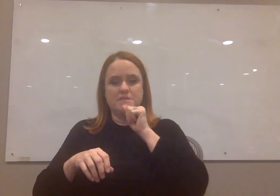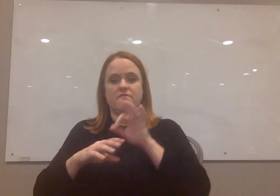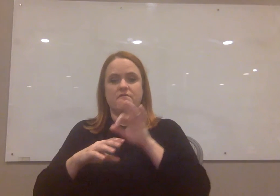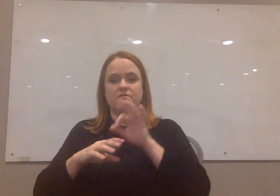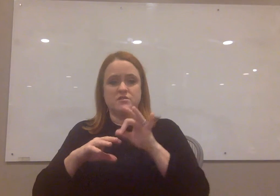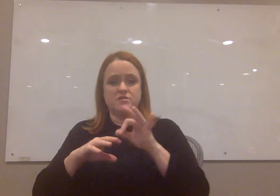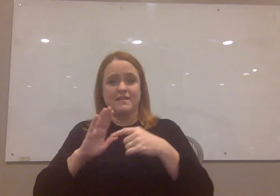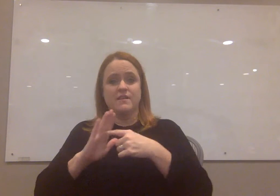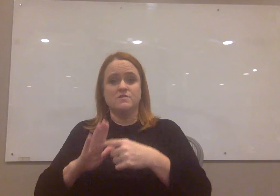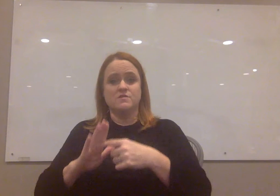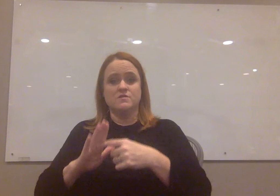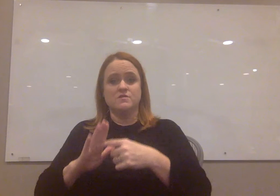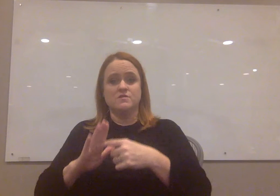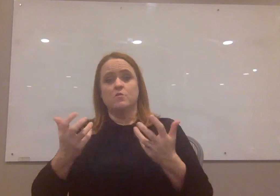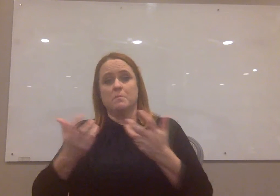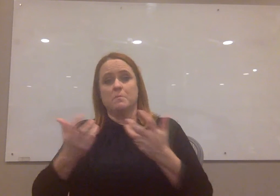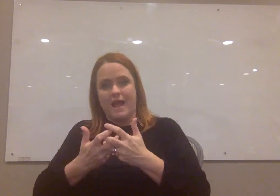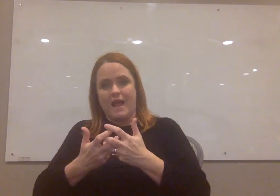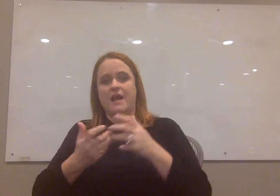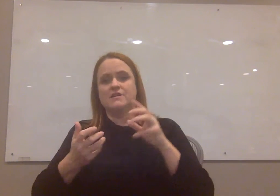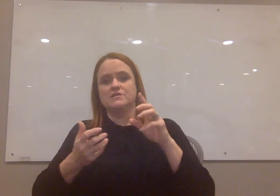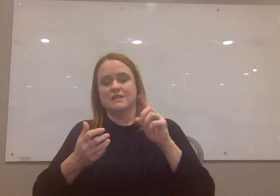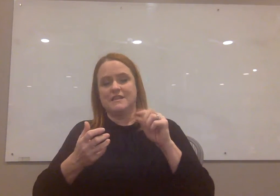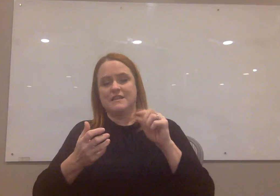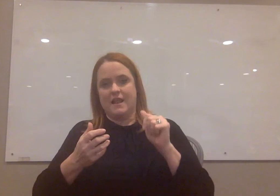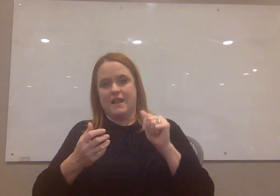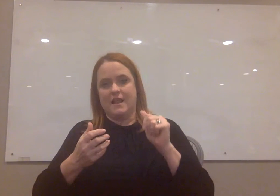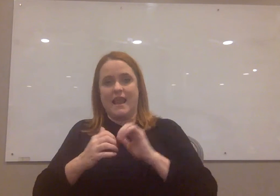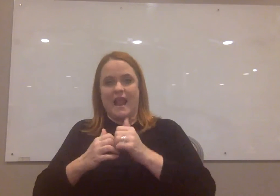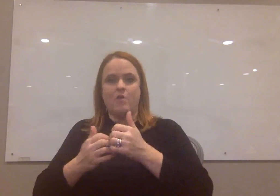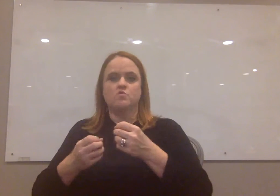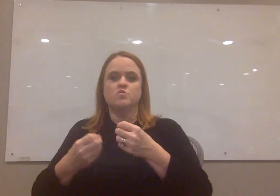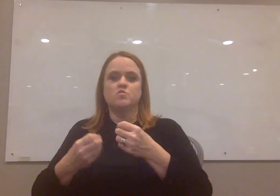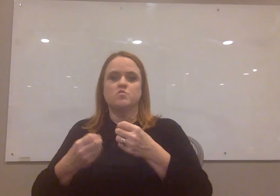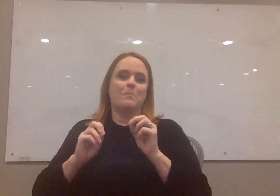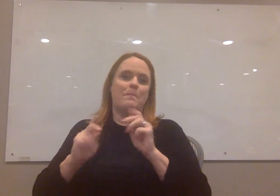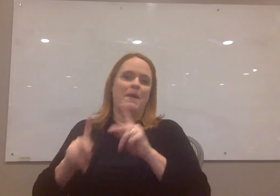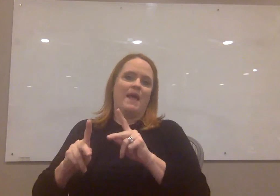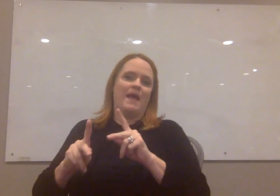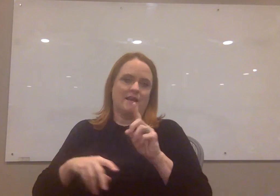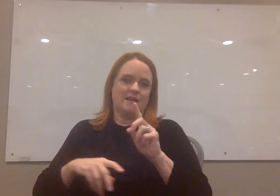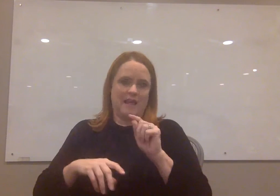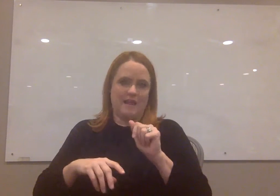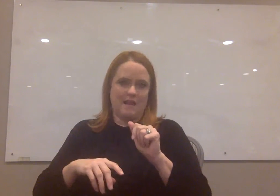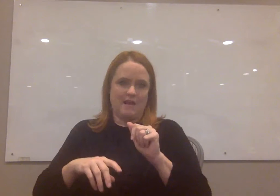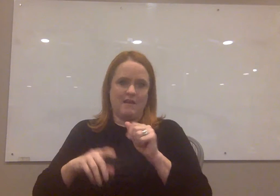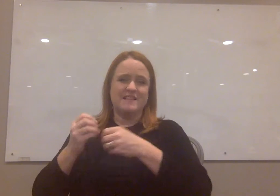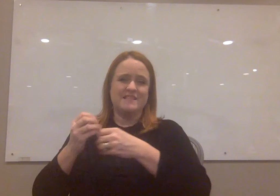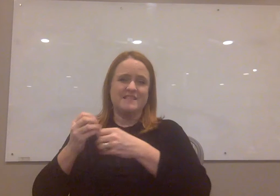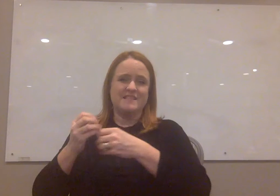data and how to give back your data, and it spits out this crazy list tuple thing.